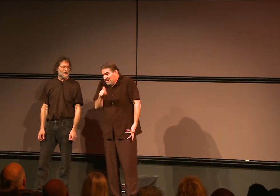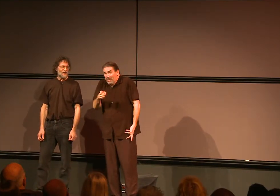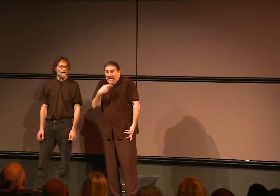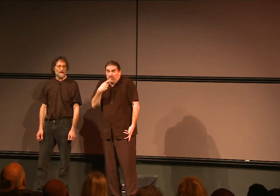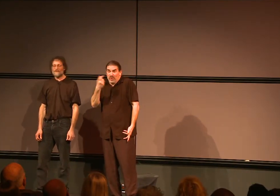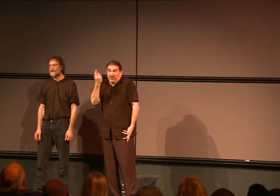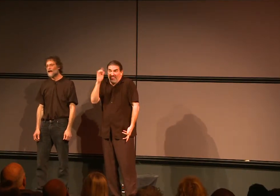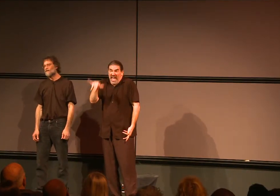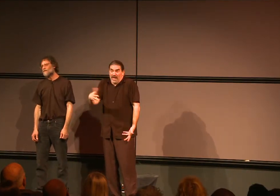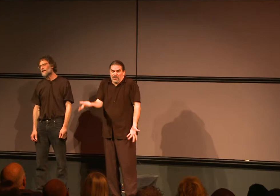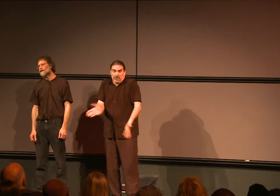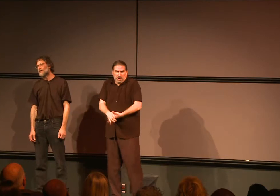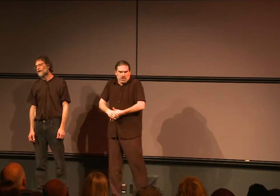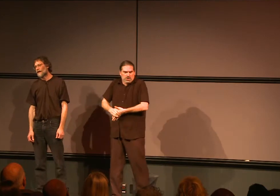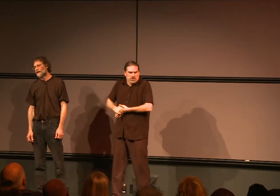I guess you have to be hearing.